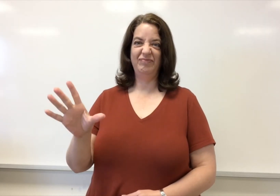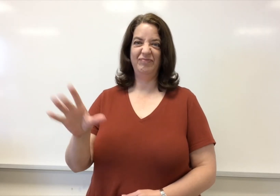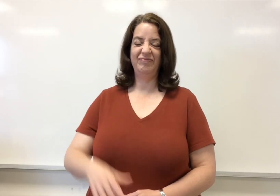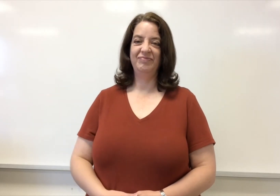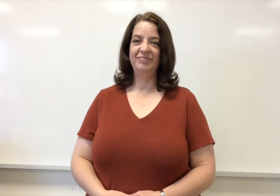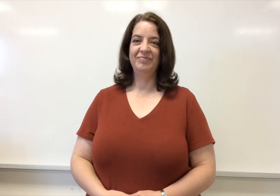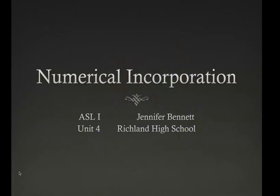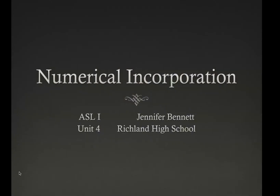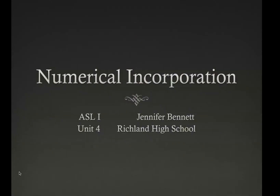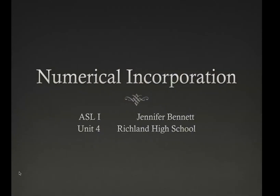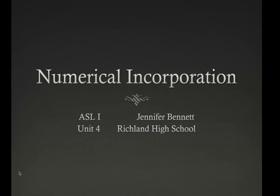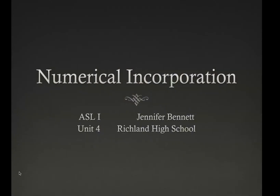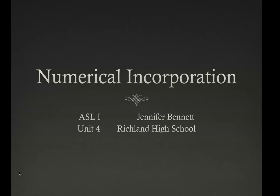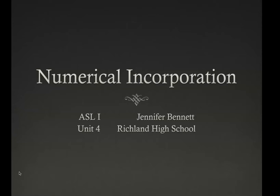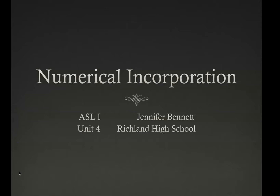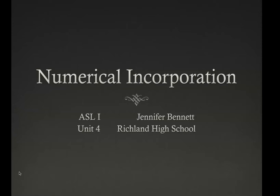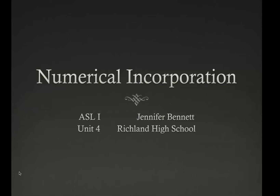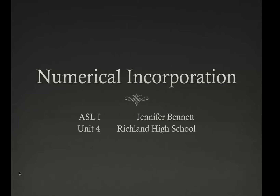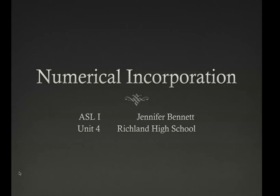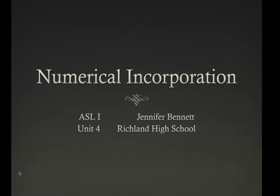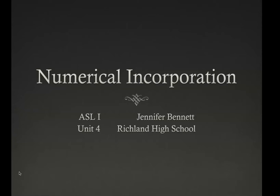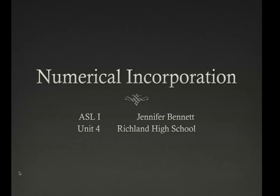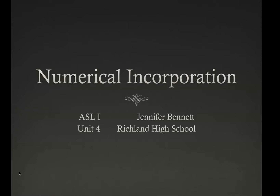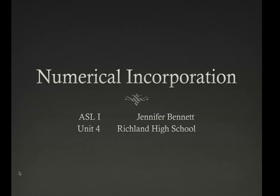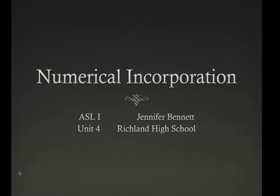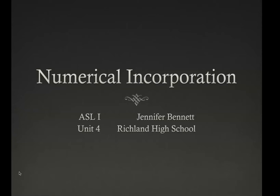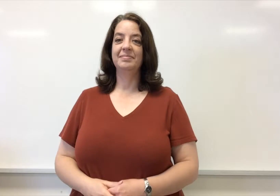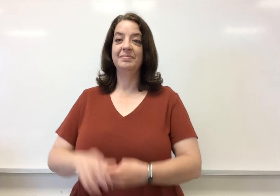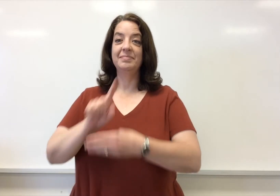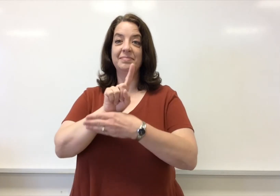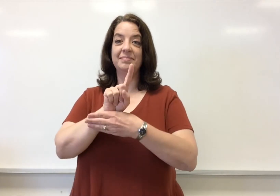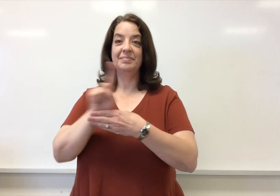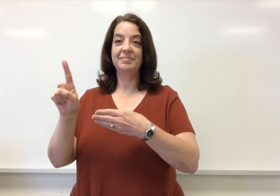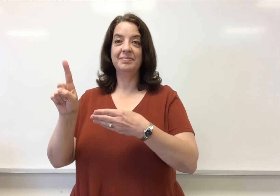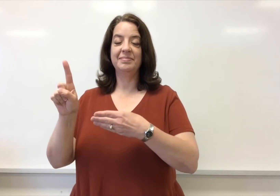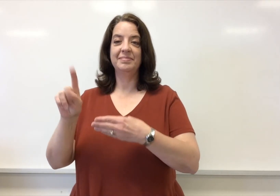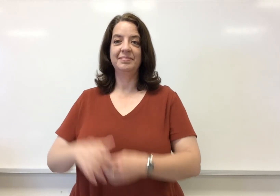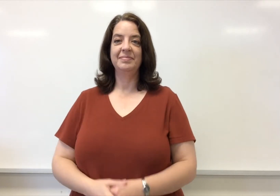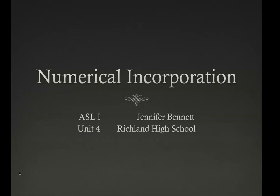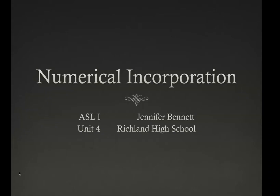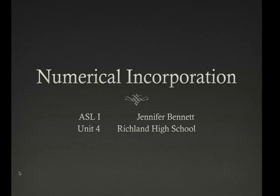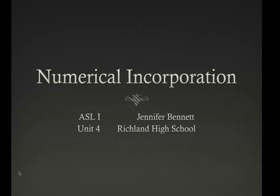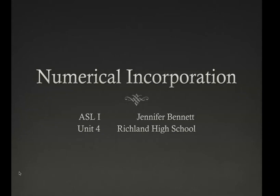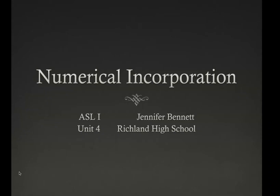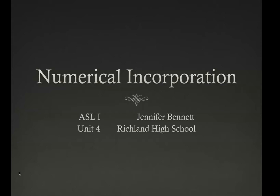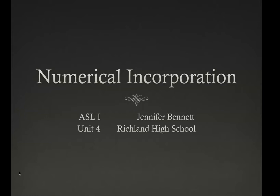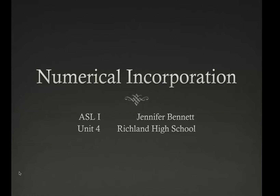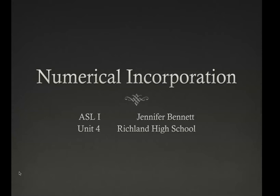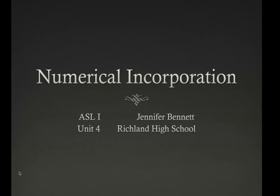Then we talked about temporal incorporation. That's when you take a sign like week and then you add some